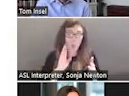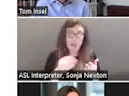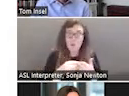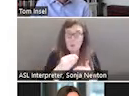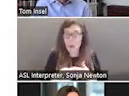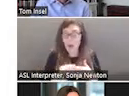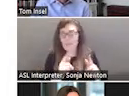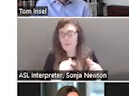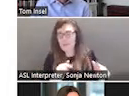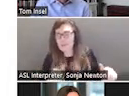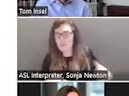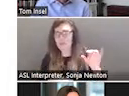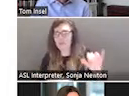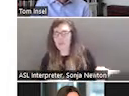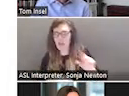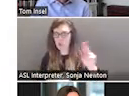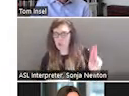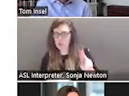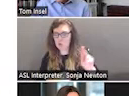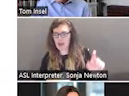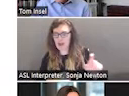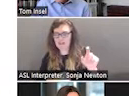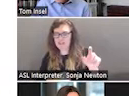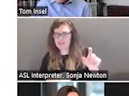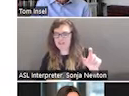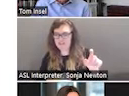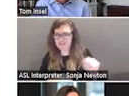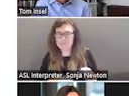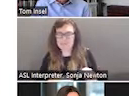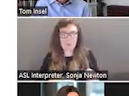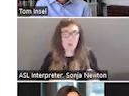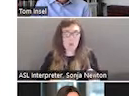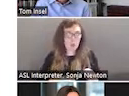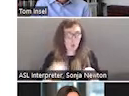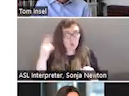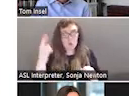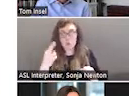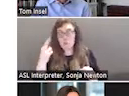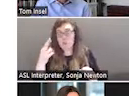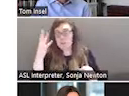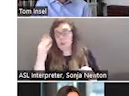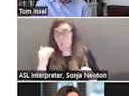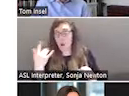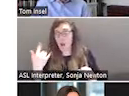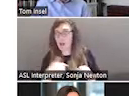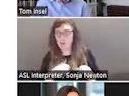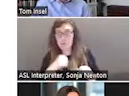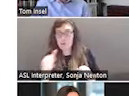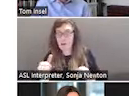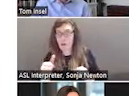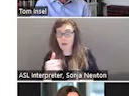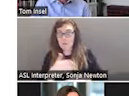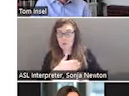It's amazing to me how we have failed to do this, and it's one of the reasons I think why we fail to make progress is we don't do well